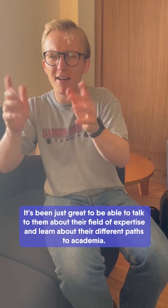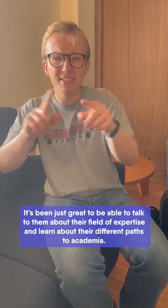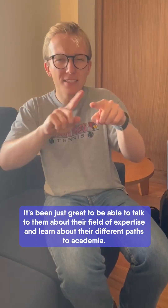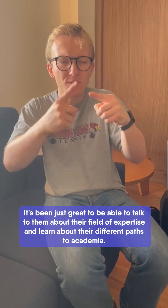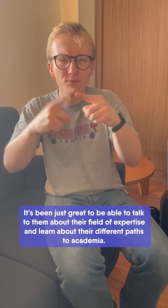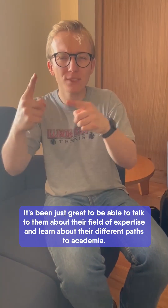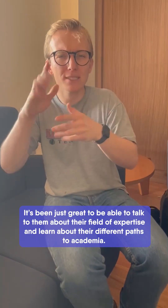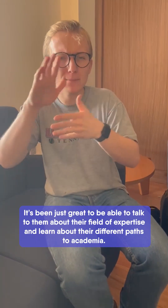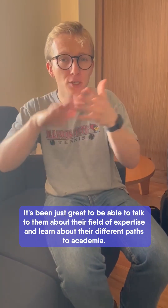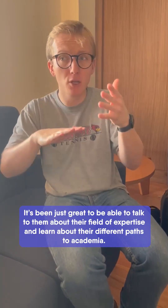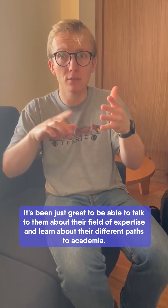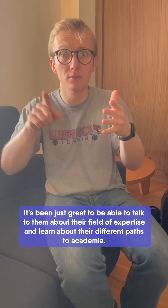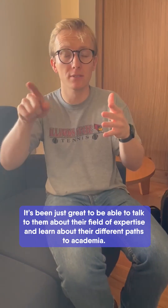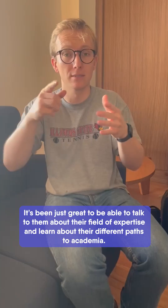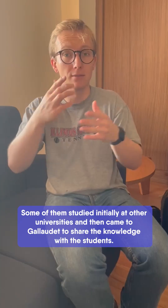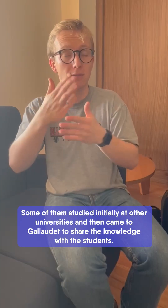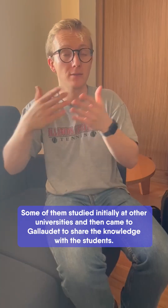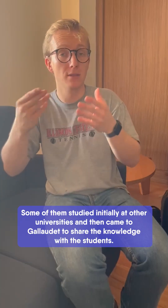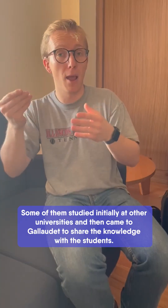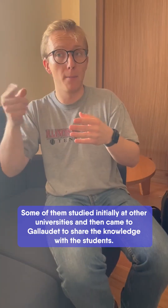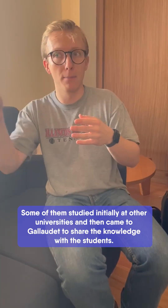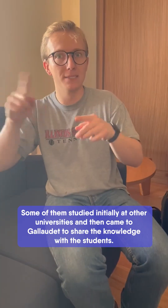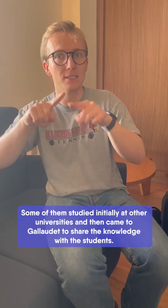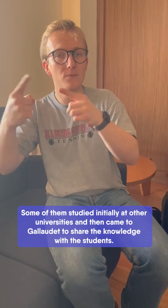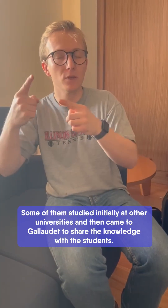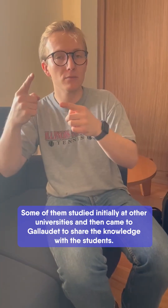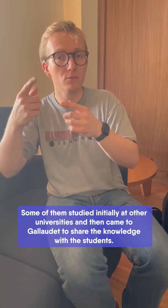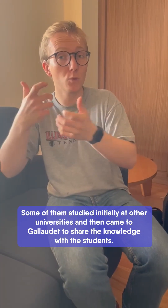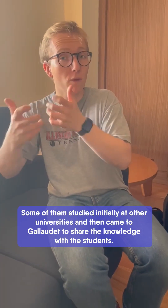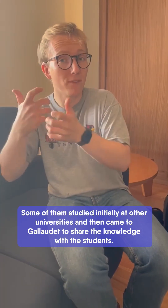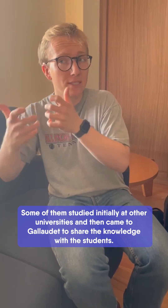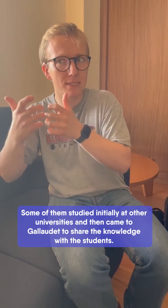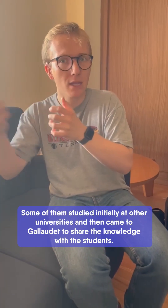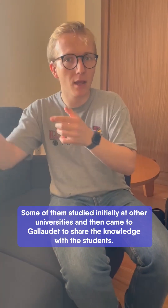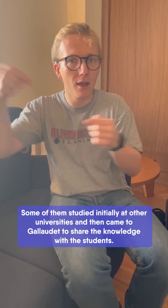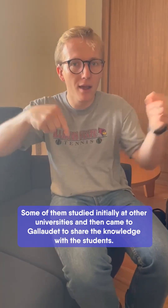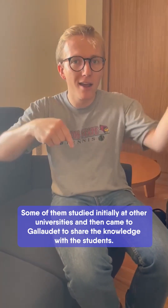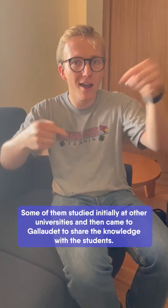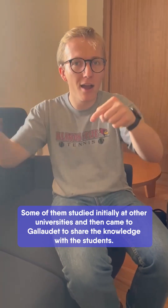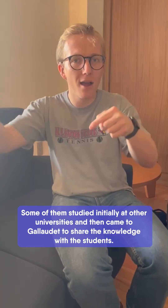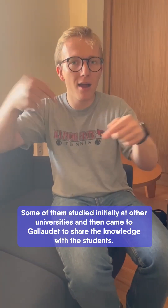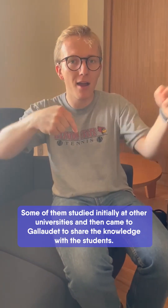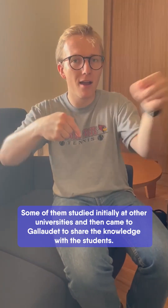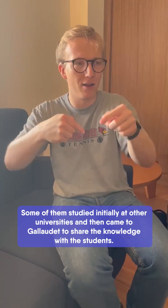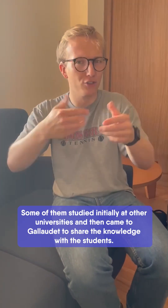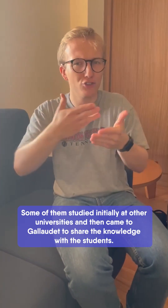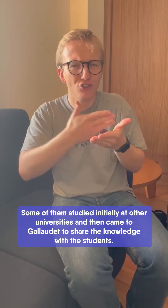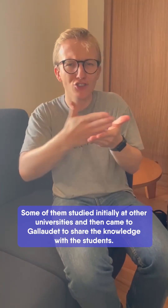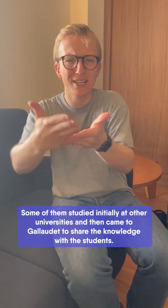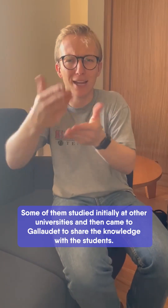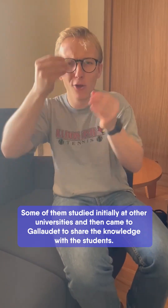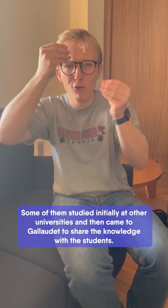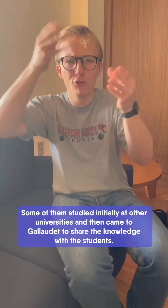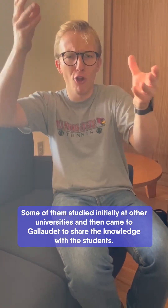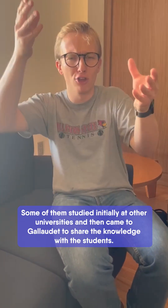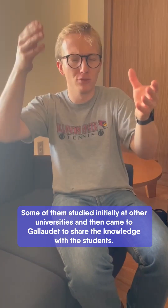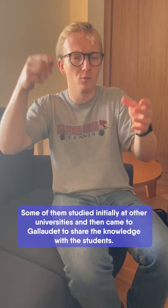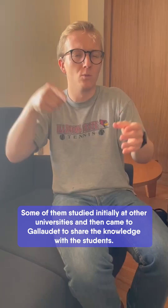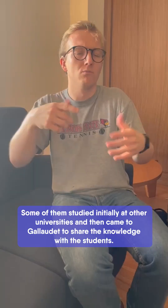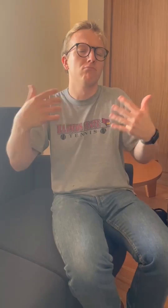academia. Some of them studied initially at other universities and then came to Gallaudet to share the knowledge with the students.